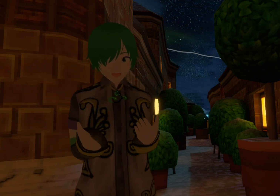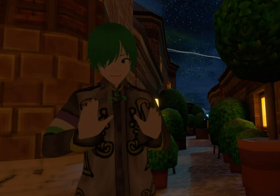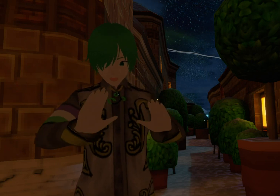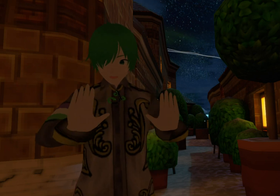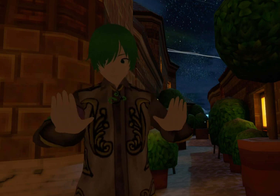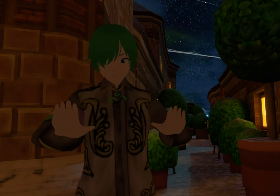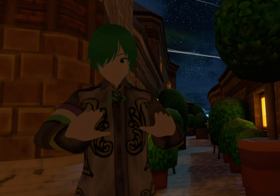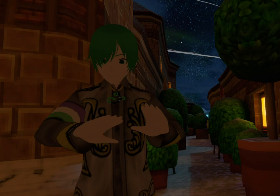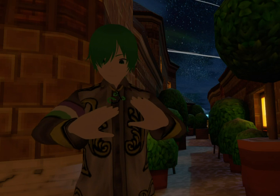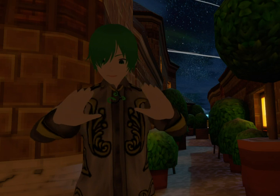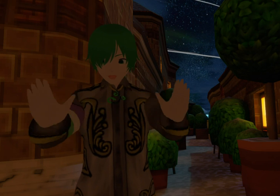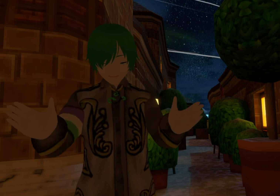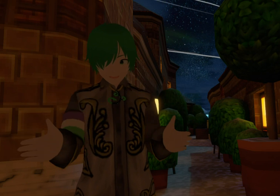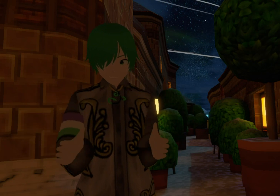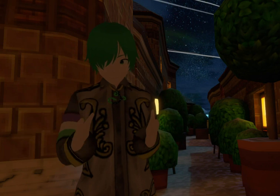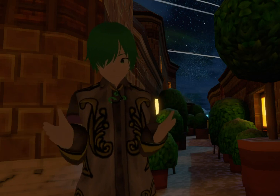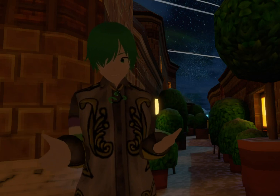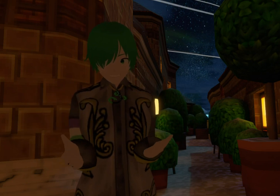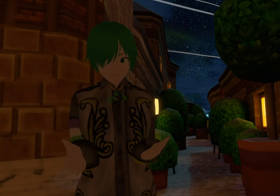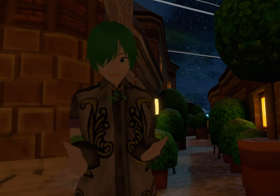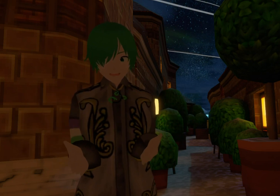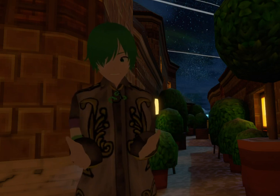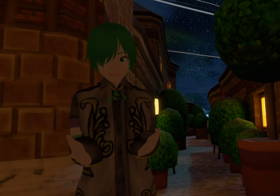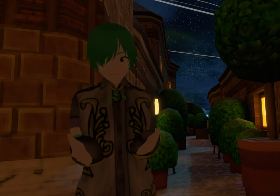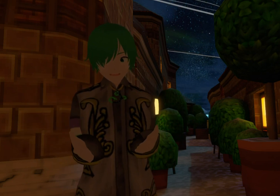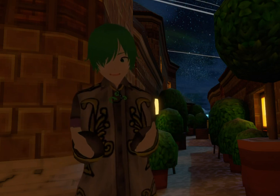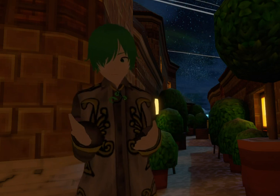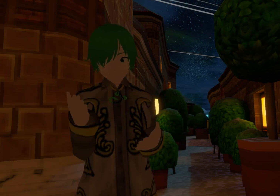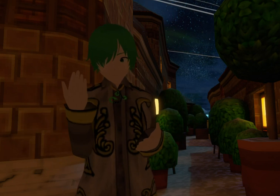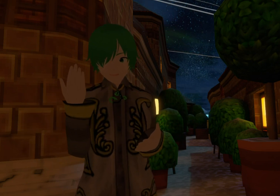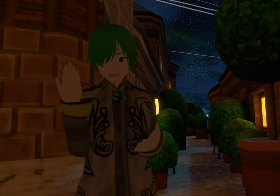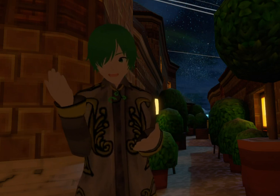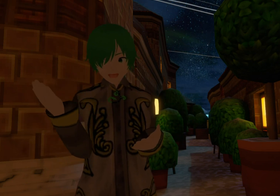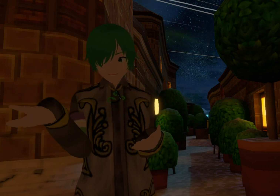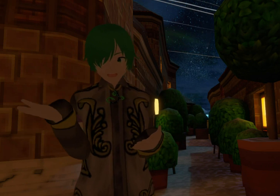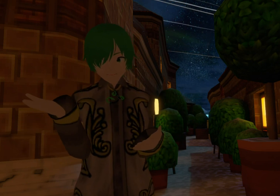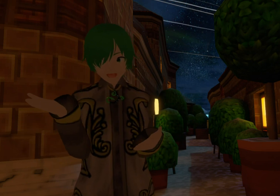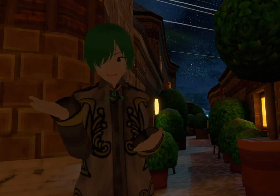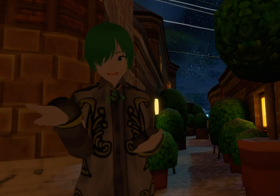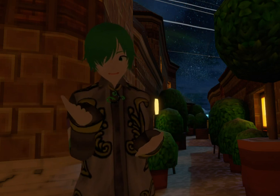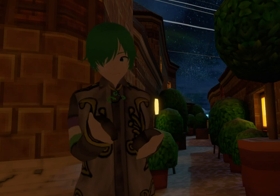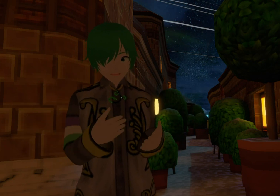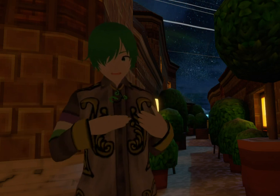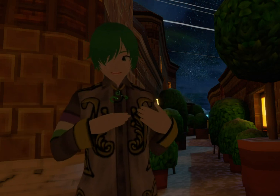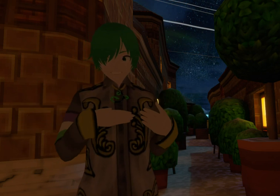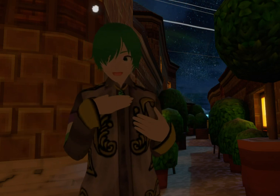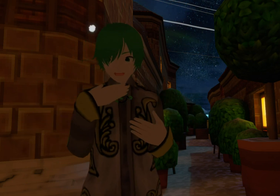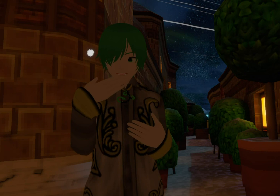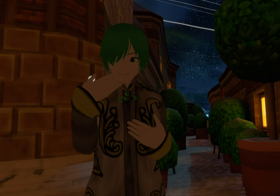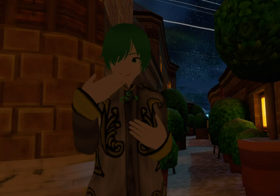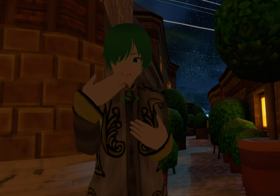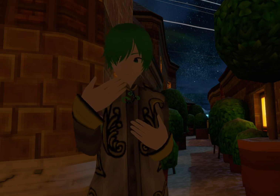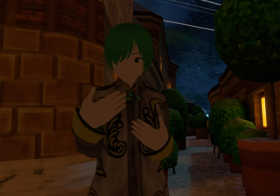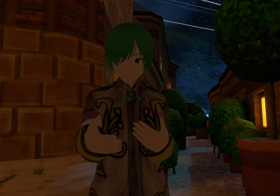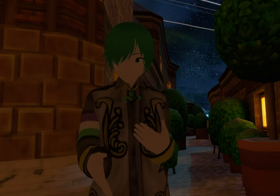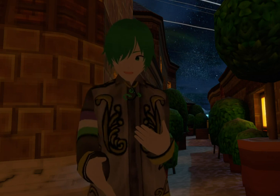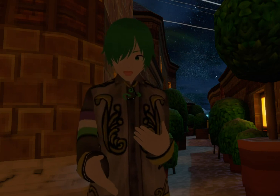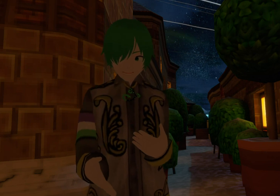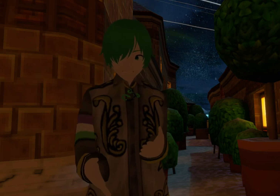do, very simple sort of thing that I'm applying bits of knowledge that I've never done towards